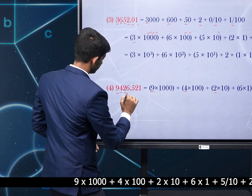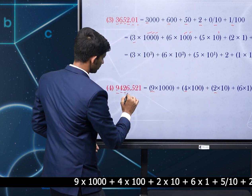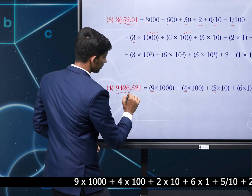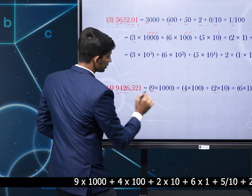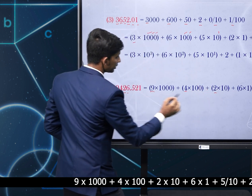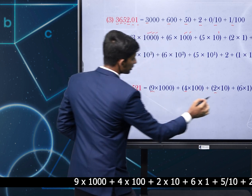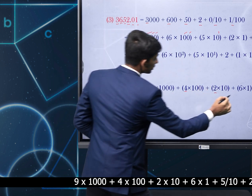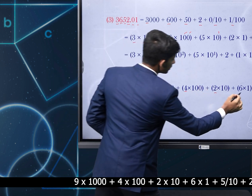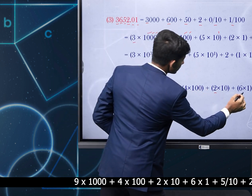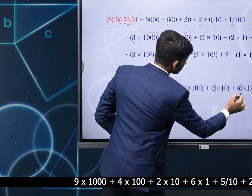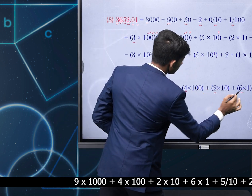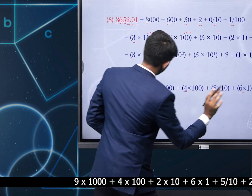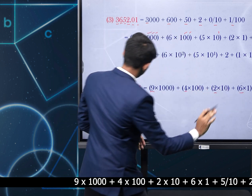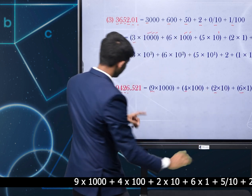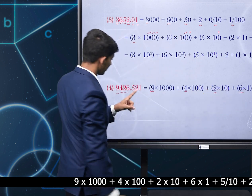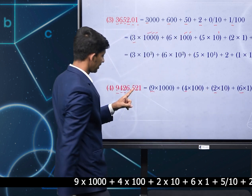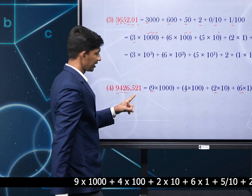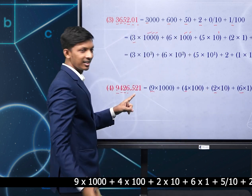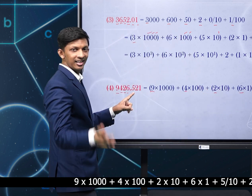into 10 plus 6 into 1